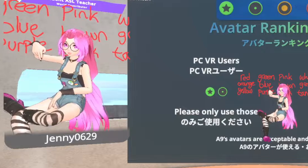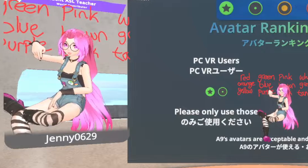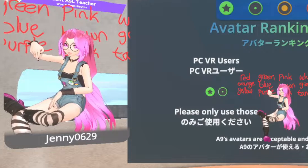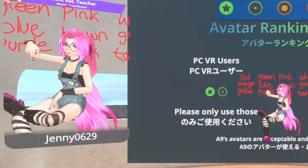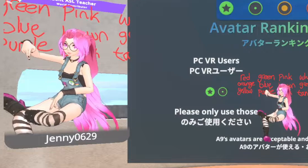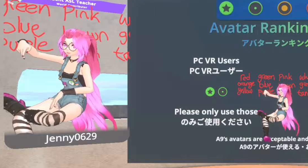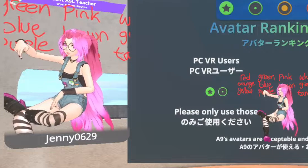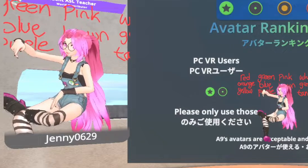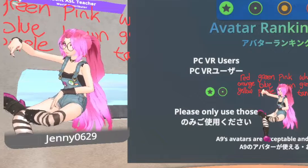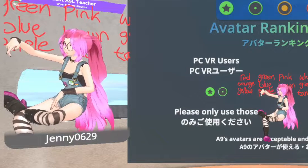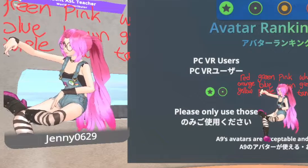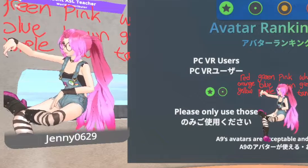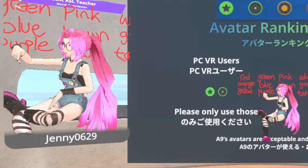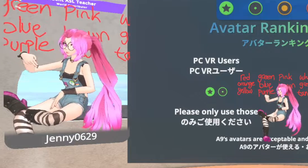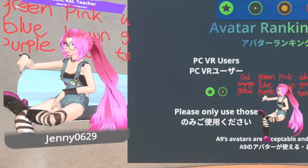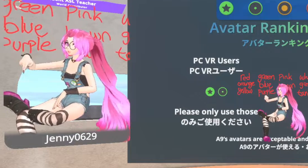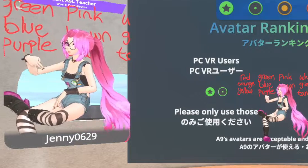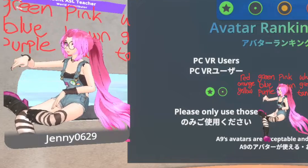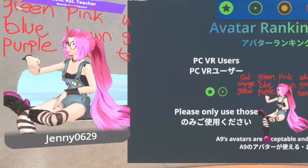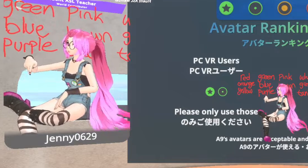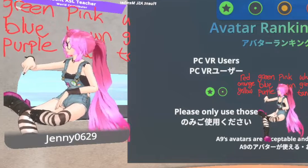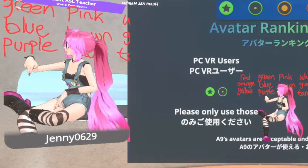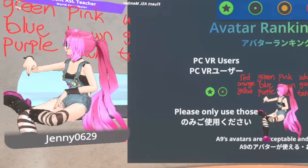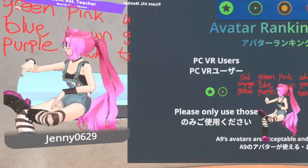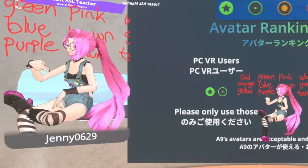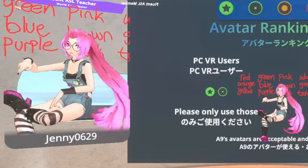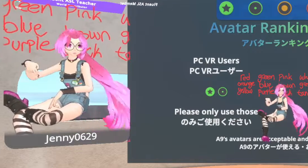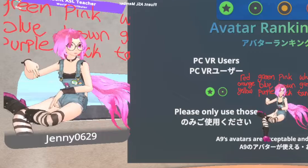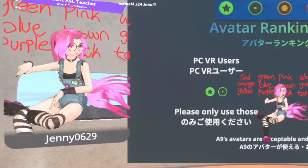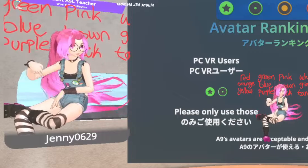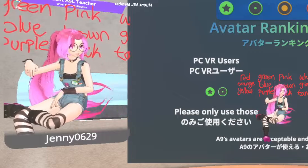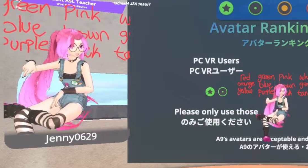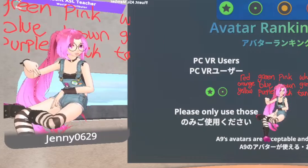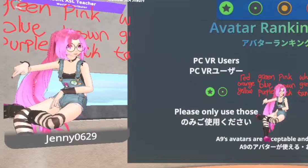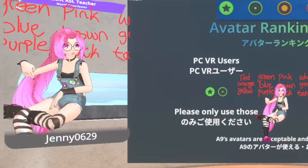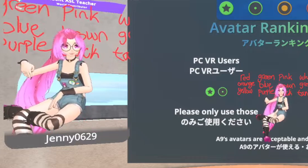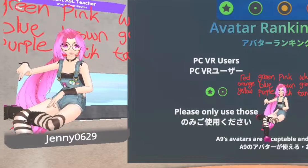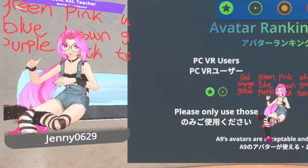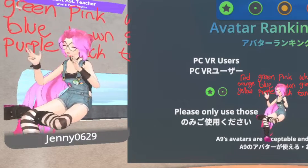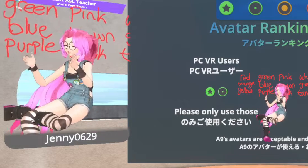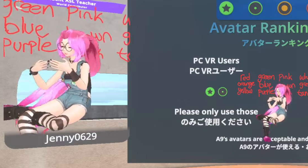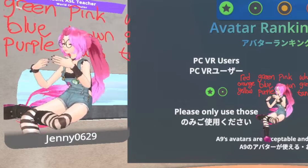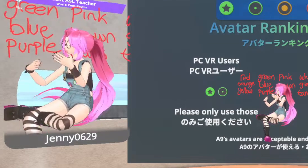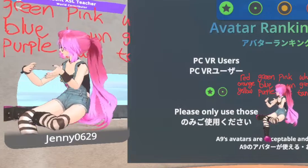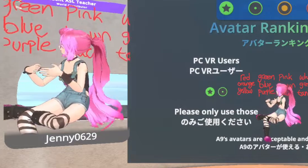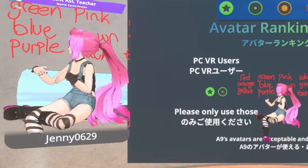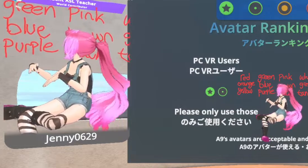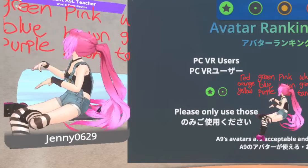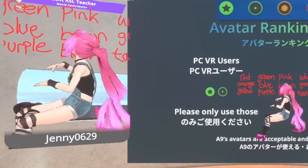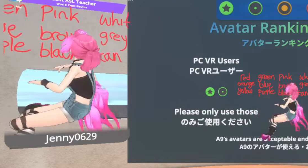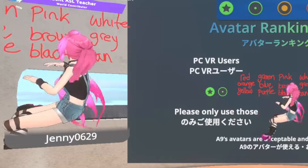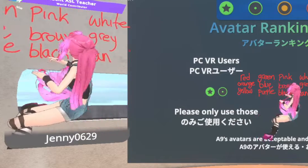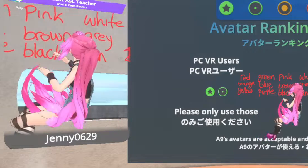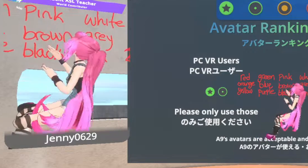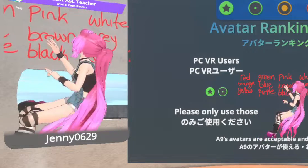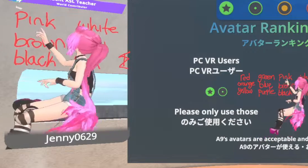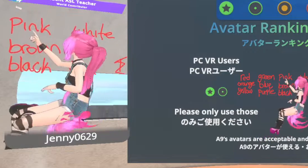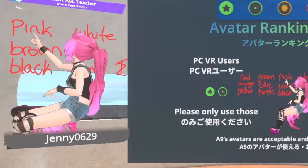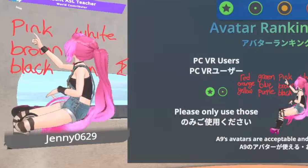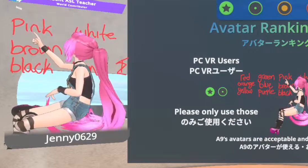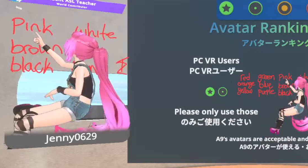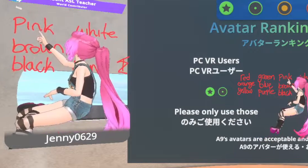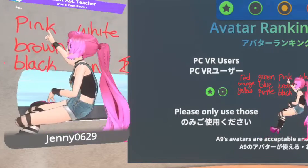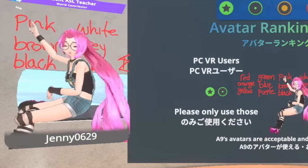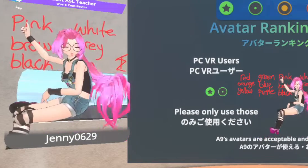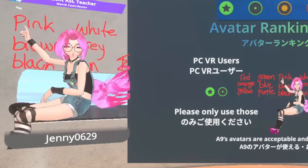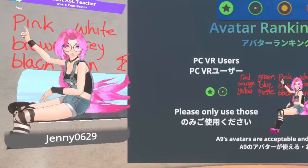for purple. This is a P. You're going to do P, and you're going to shake it. Same thing. P for purple. Yeah, this is easy. This is